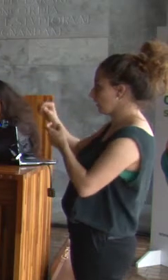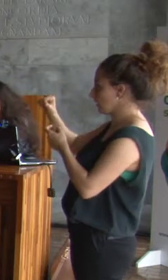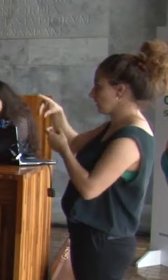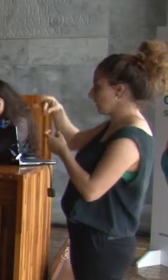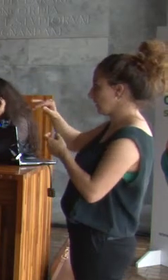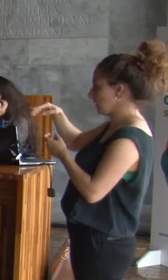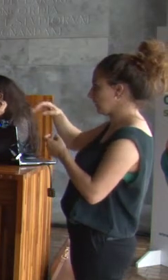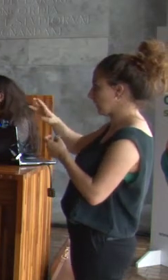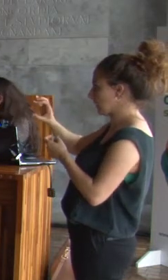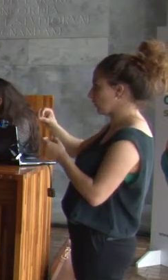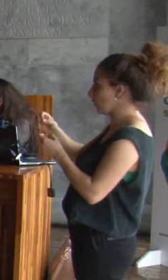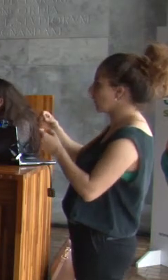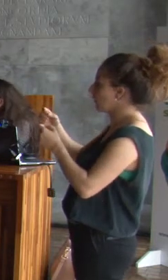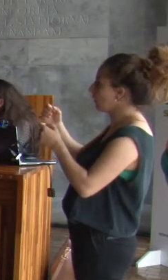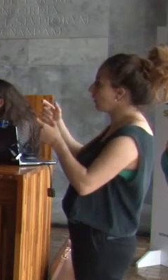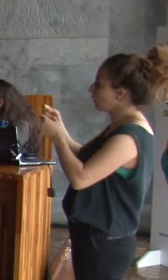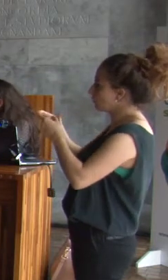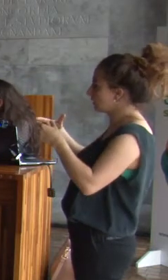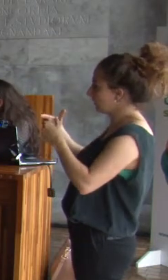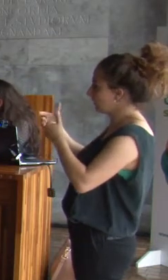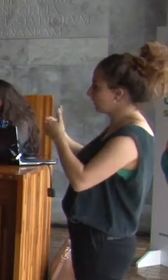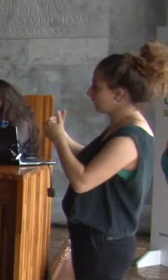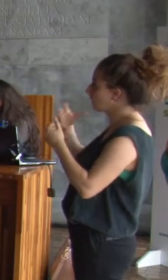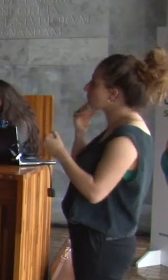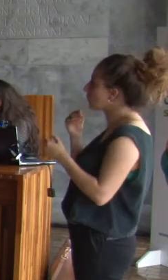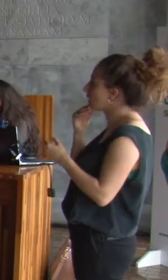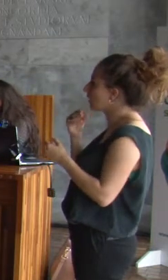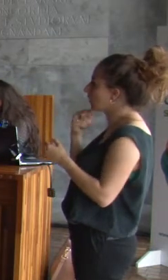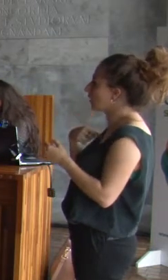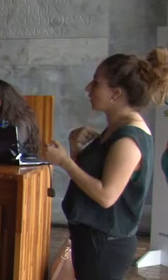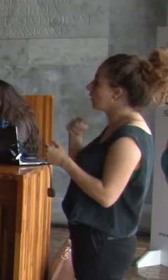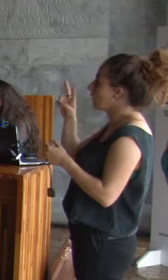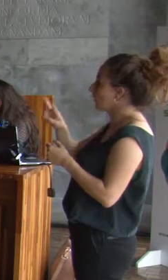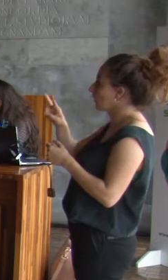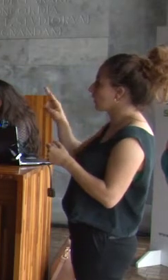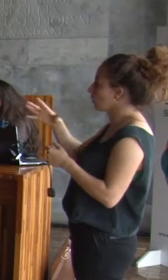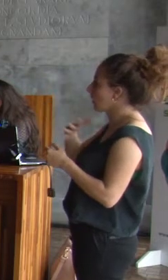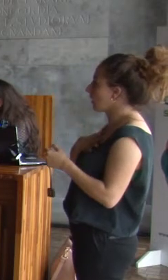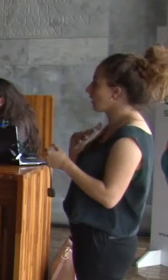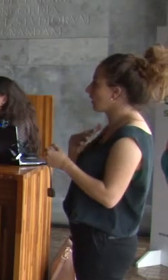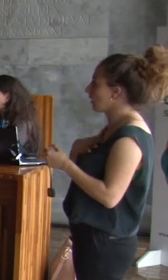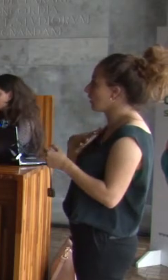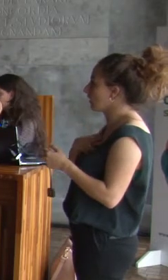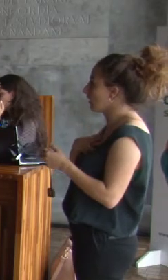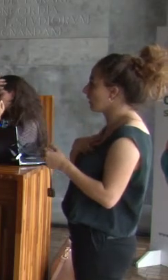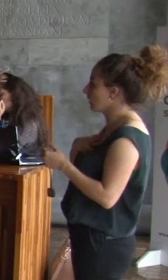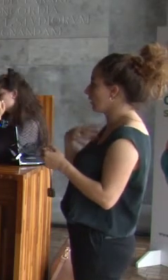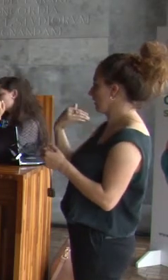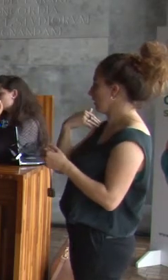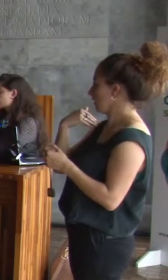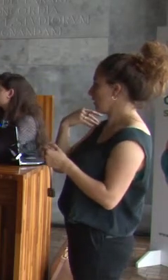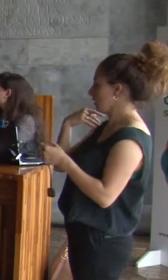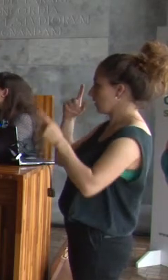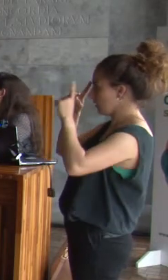Spilimbergo, a small town in the Pordenone area. I'm 22 years old, and I just finished